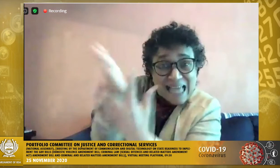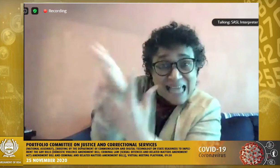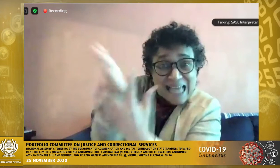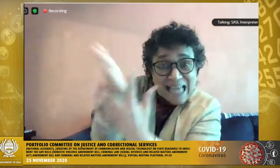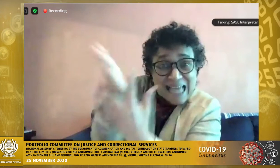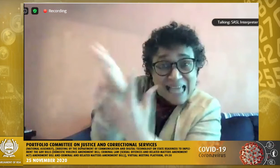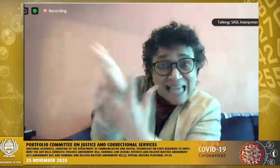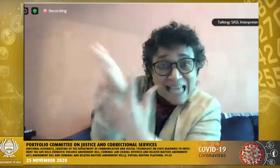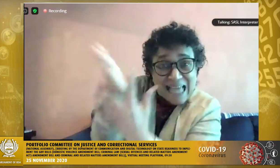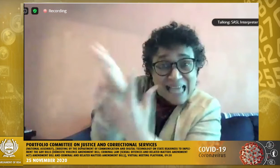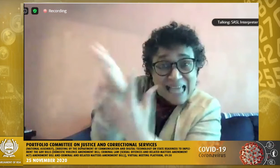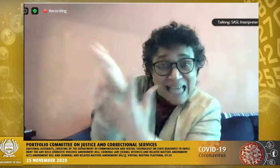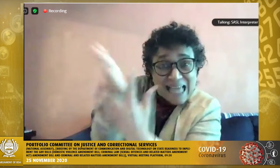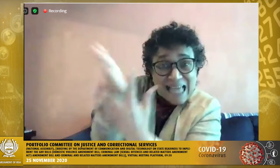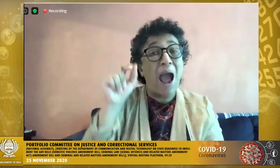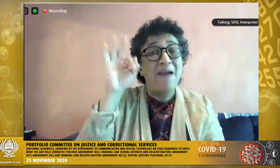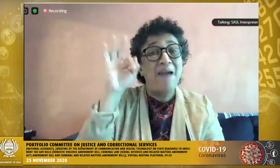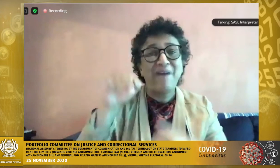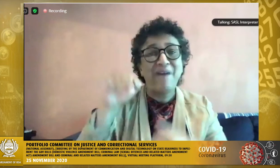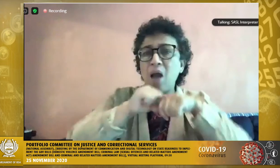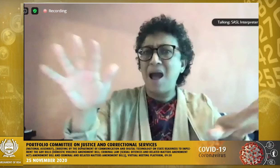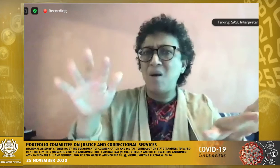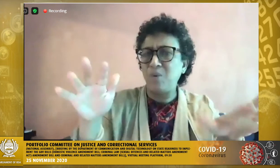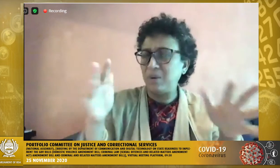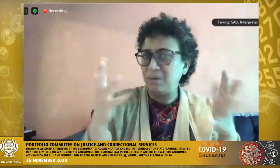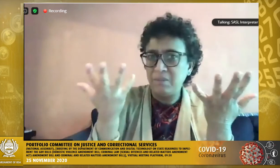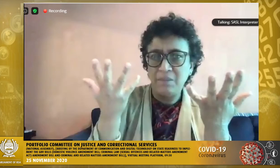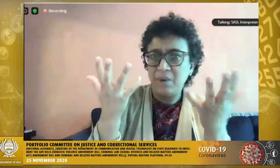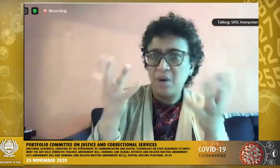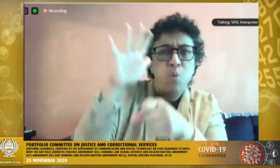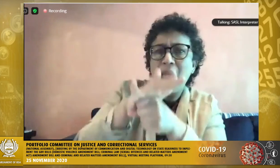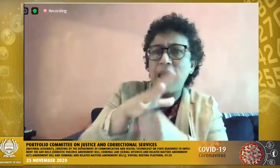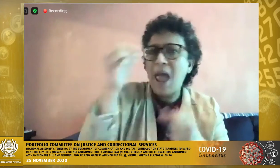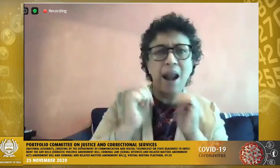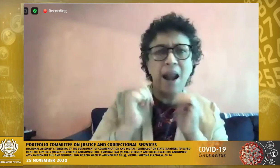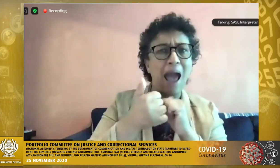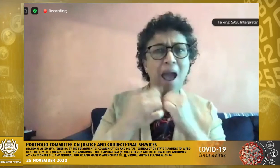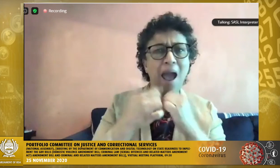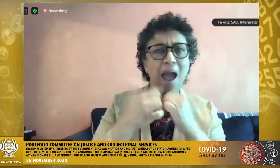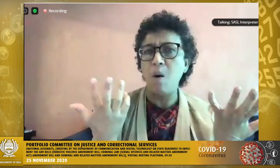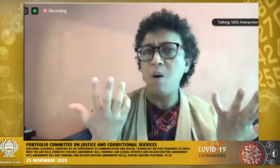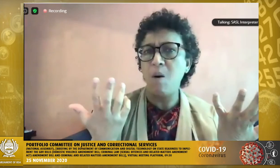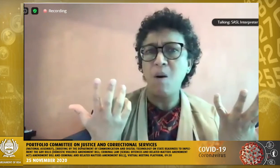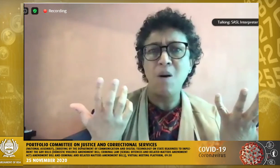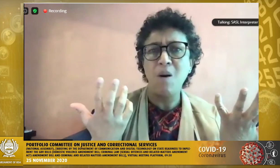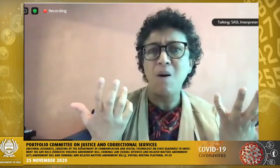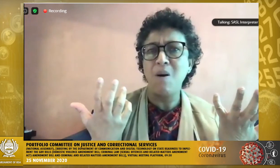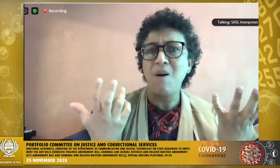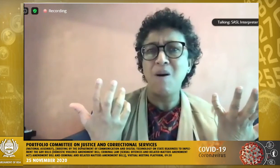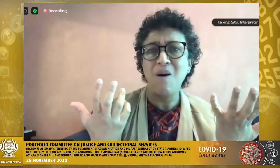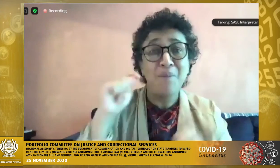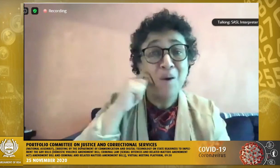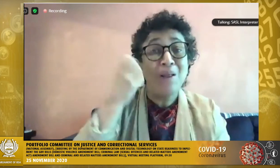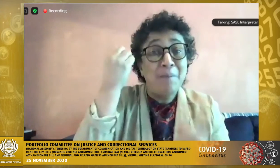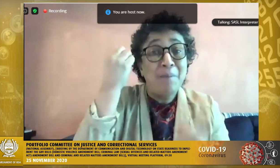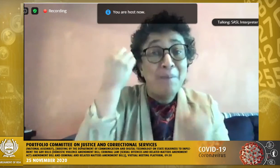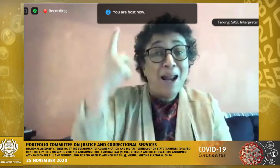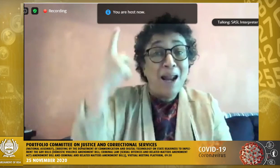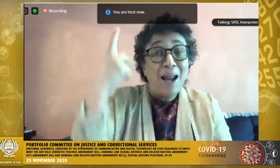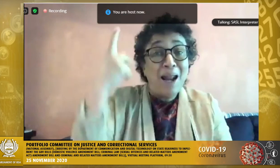when it is implemented, will the rural areas get access to Wi-Fi, or, you know, this Wi-Fi infrastructure that's supposed to be rolled